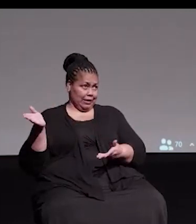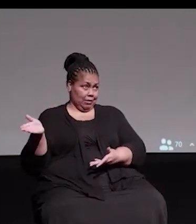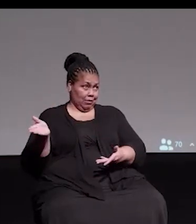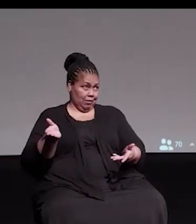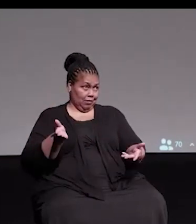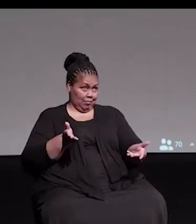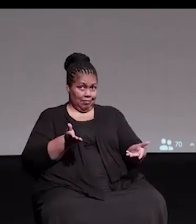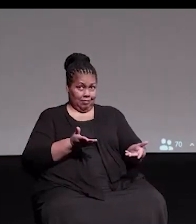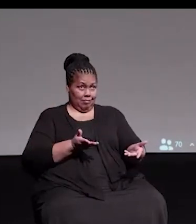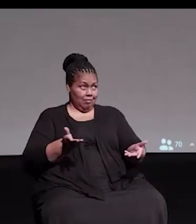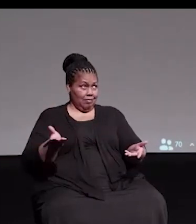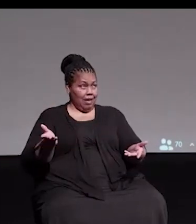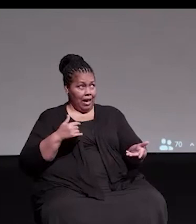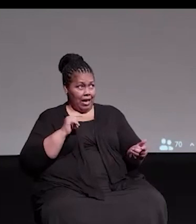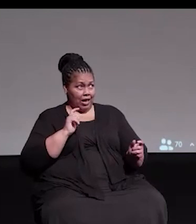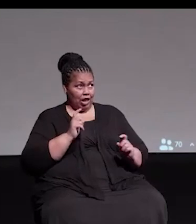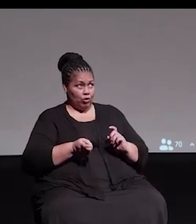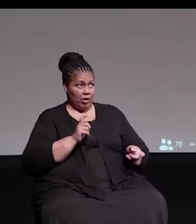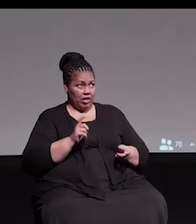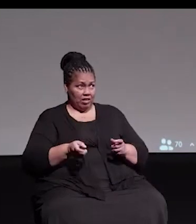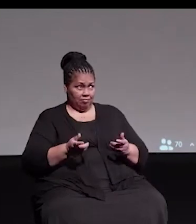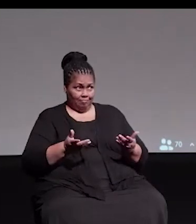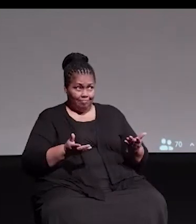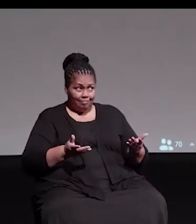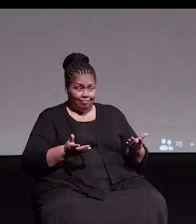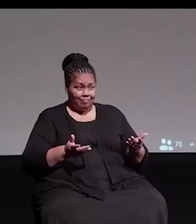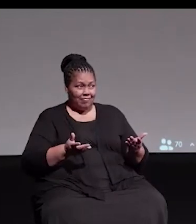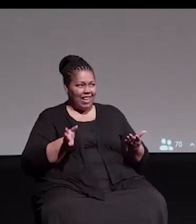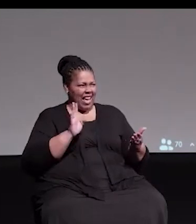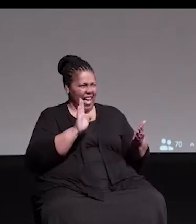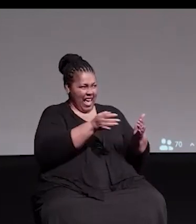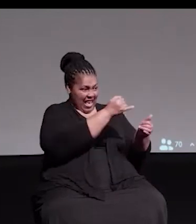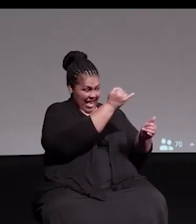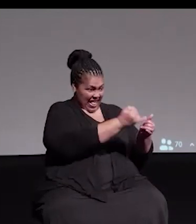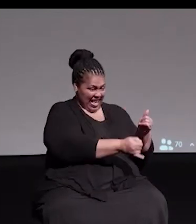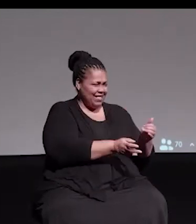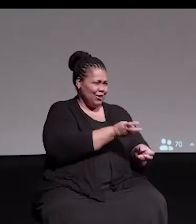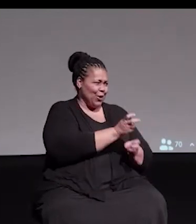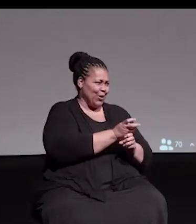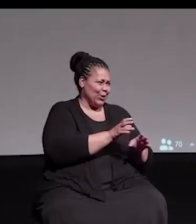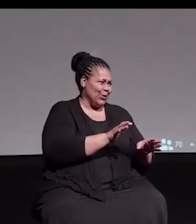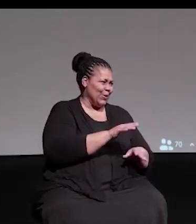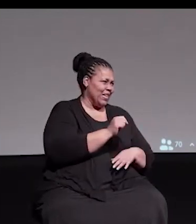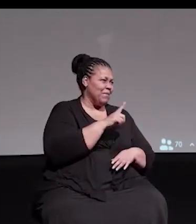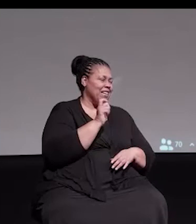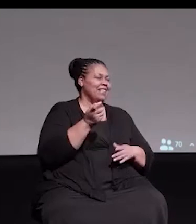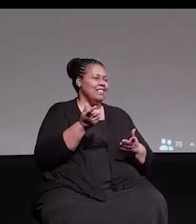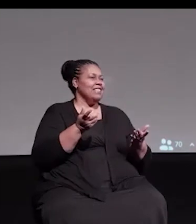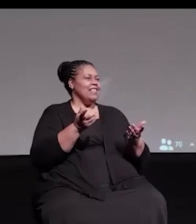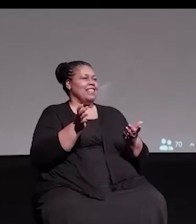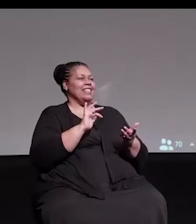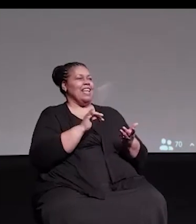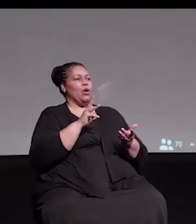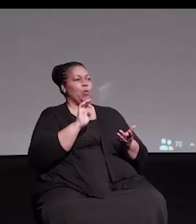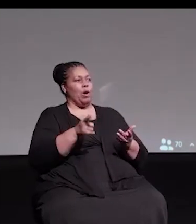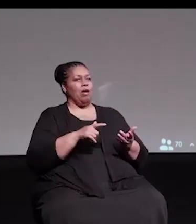and I've clearly contributed this. I think it's really hard to do it at the very end. Just because it's like, well,